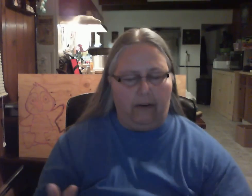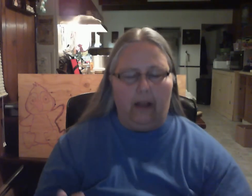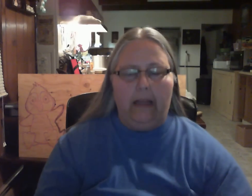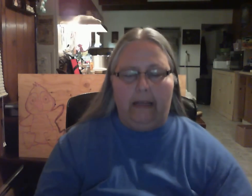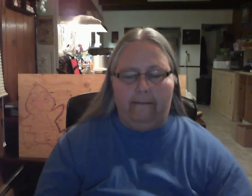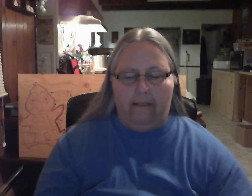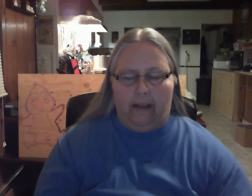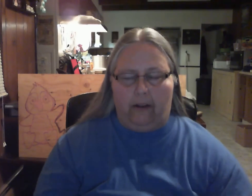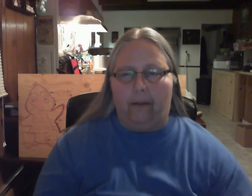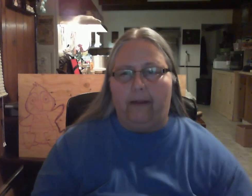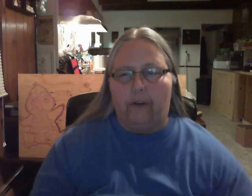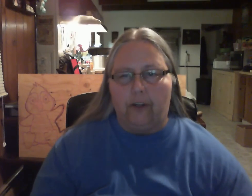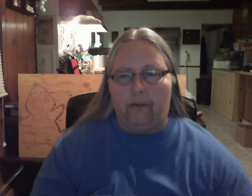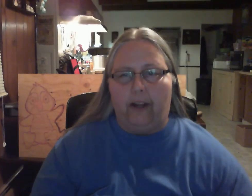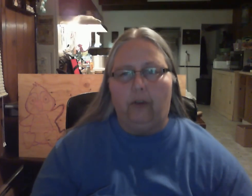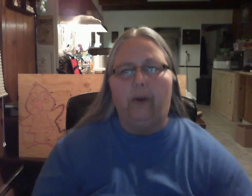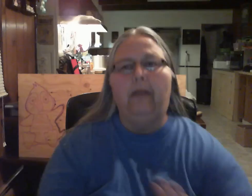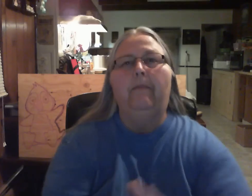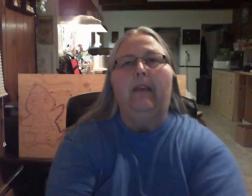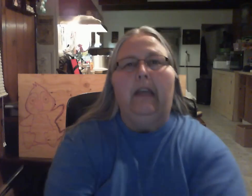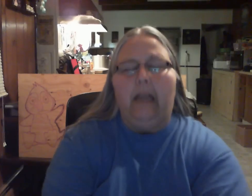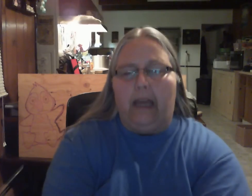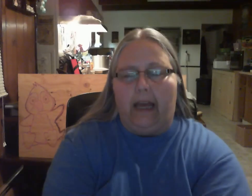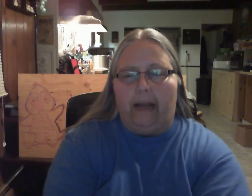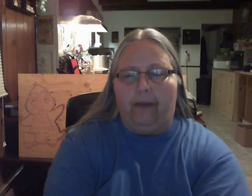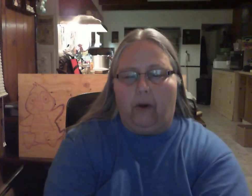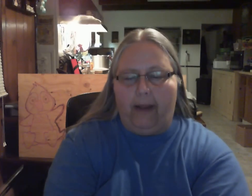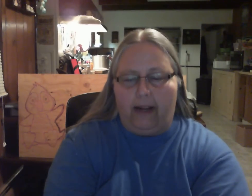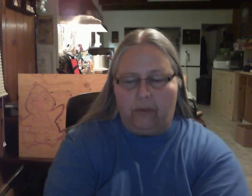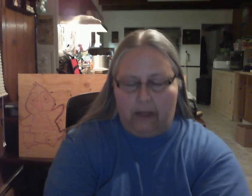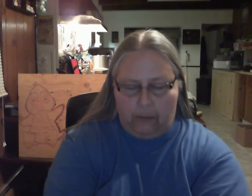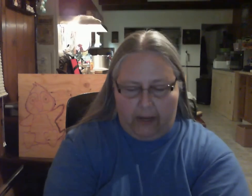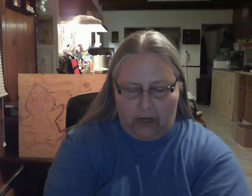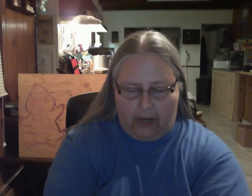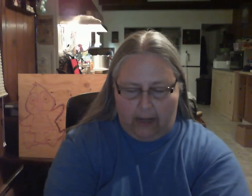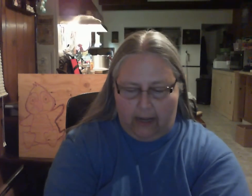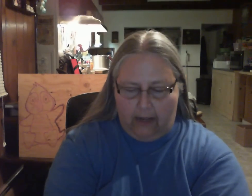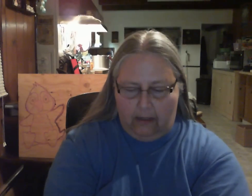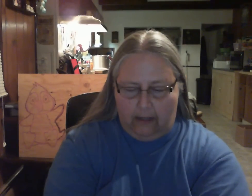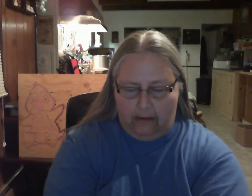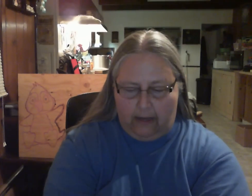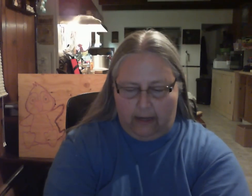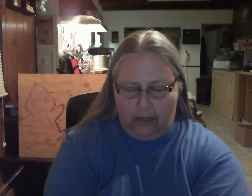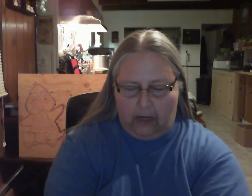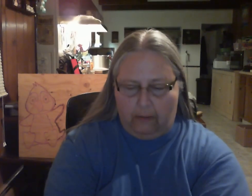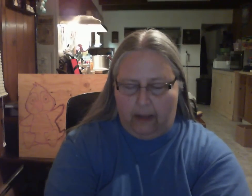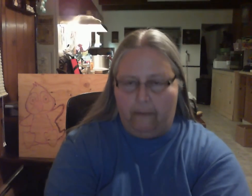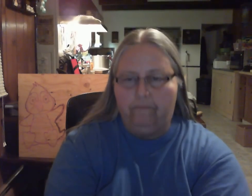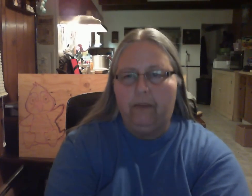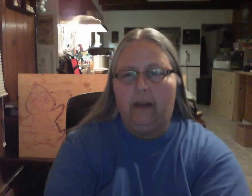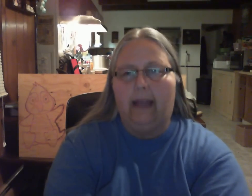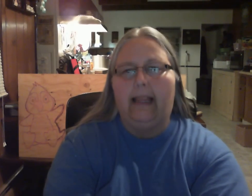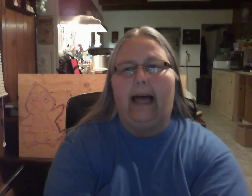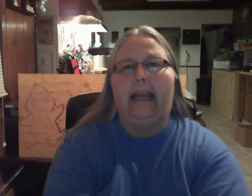i call it my version of ratatouille and i'm like oh my god that's right it's paycheck i gotta i gotta check my online